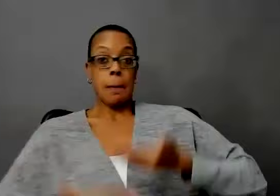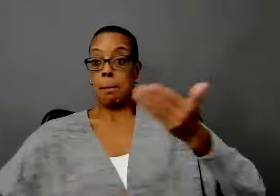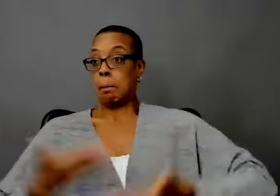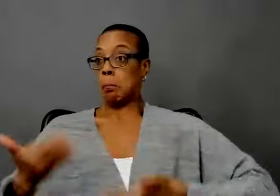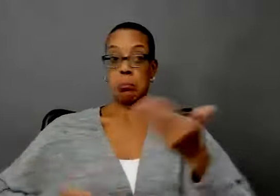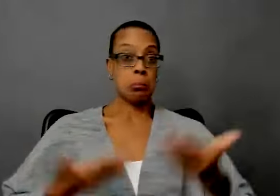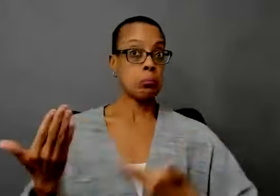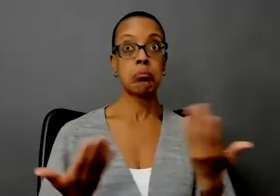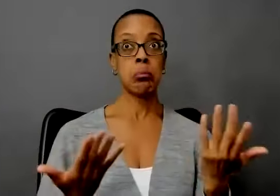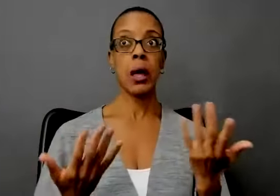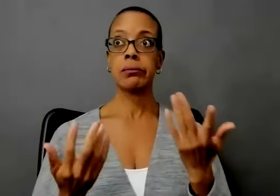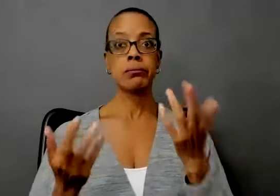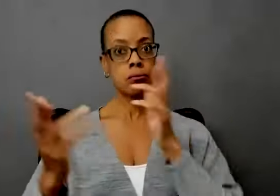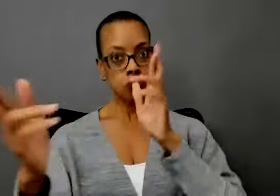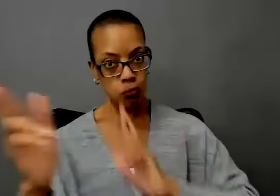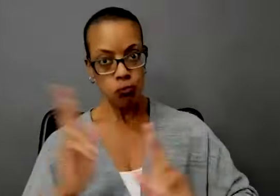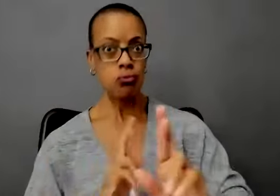seriously. And so we really benefited from that.